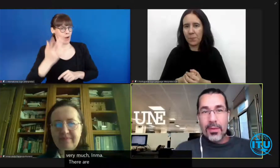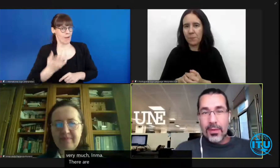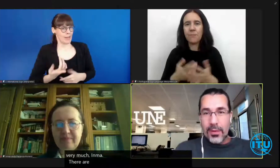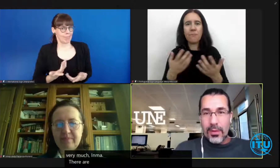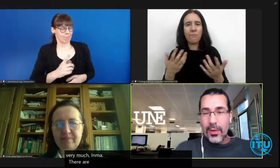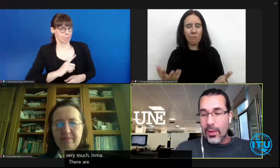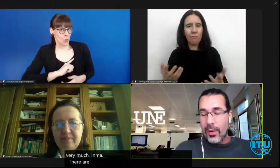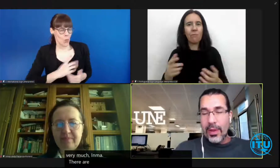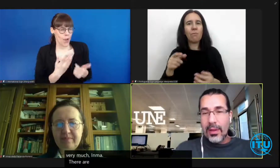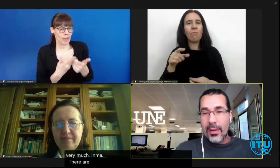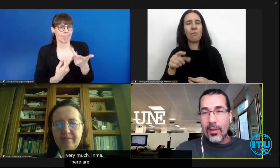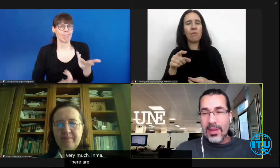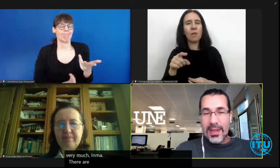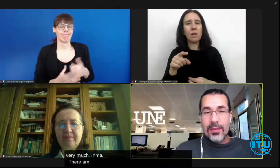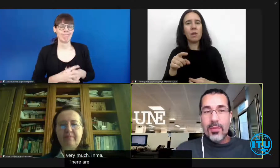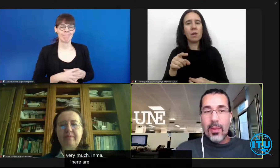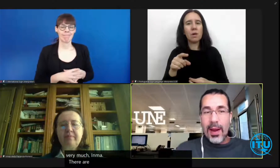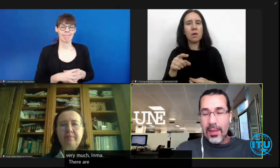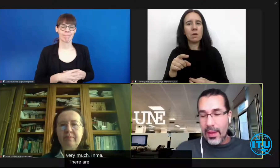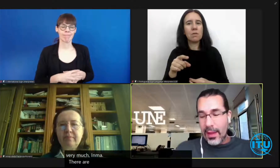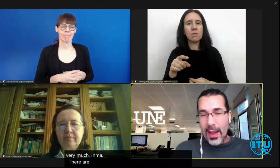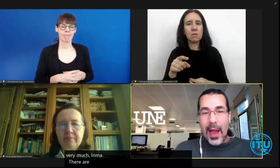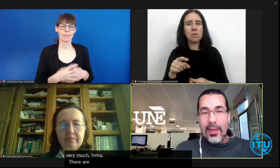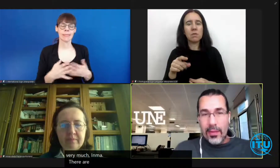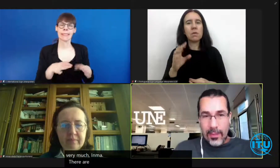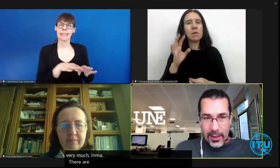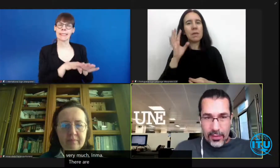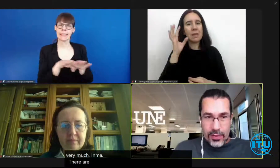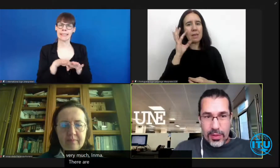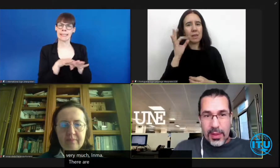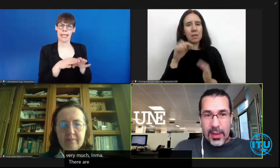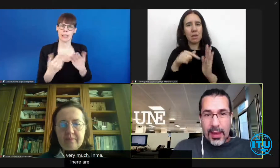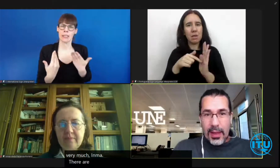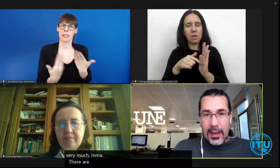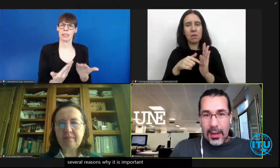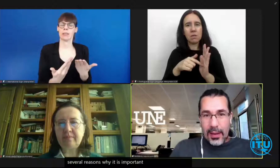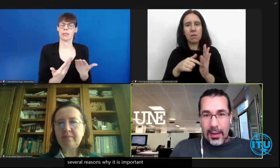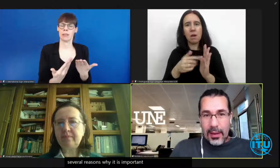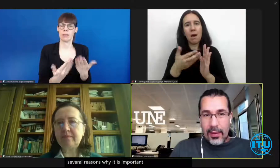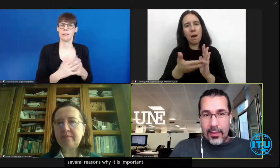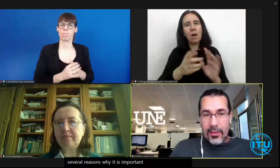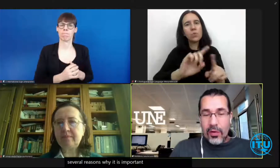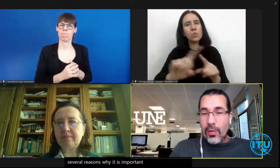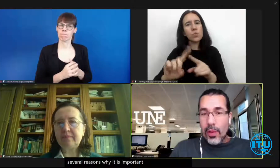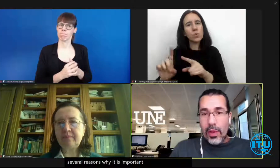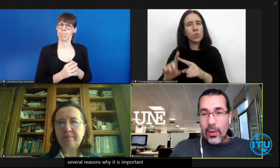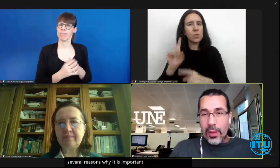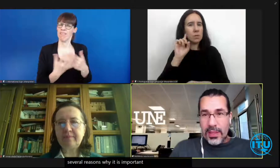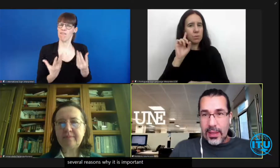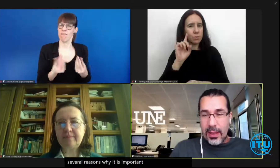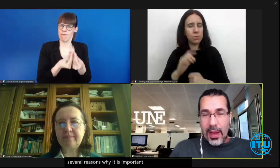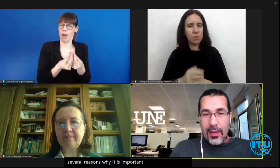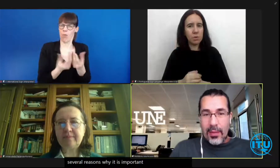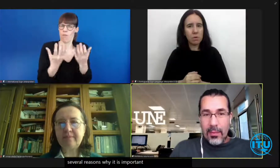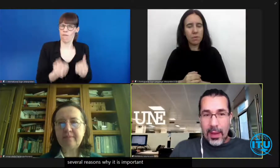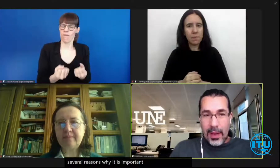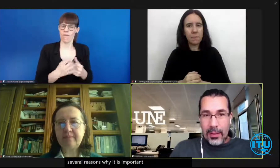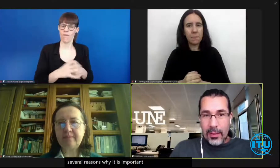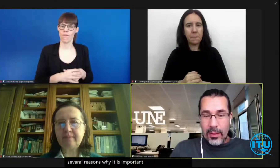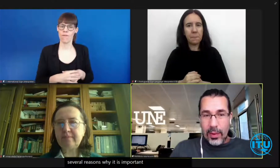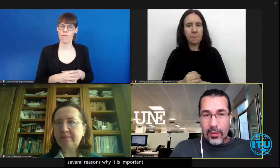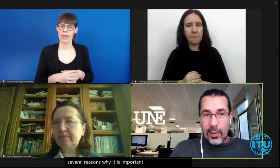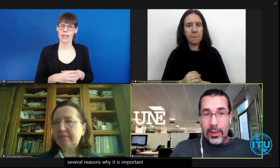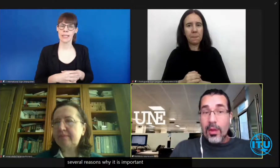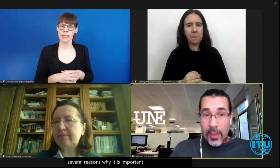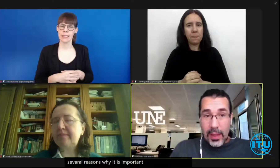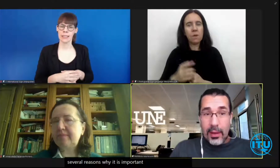important to or standards provide added values. Of course, we always had in